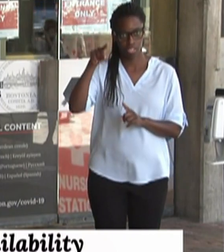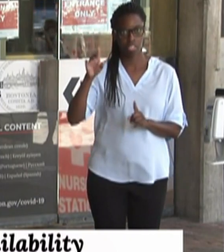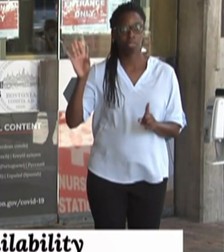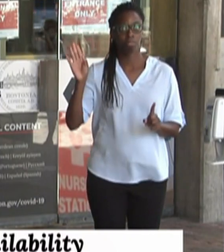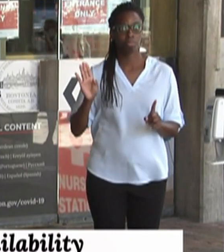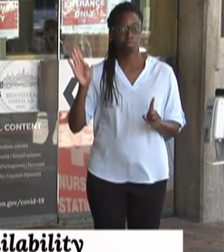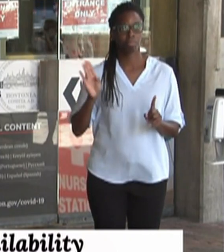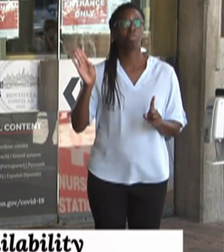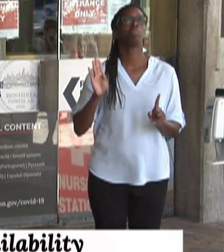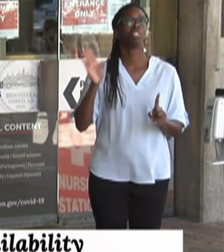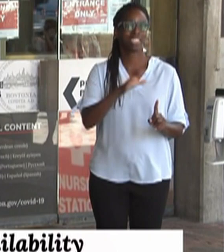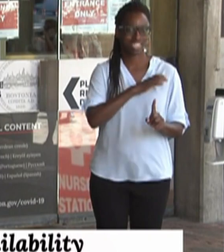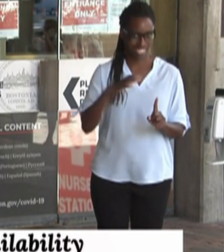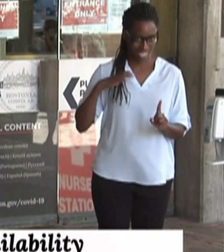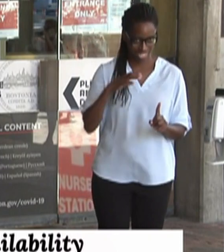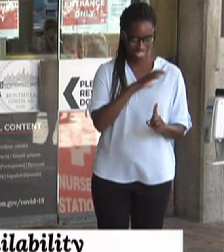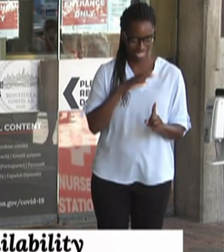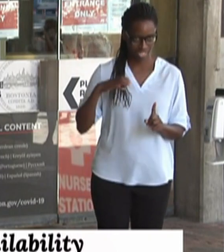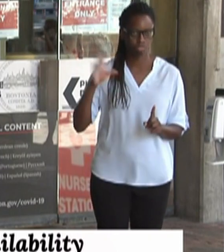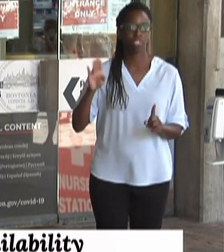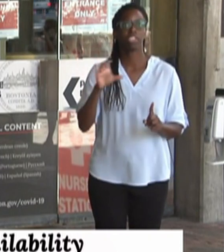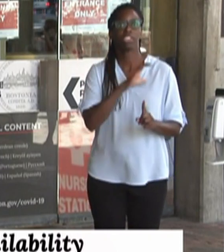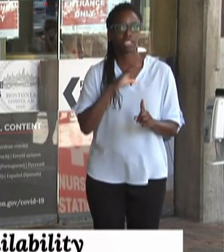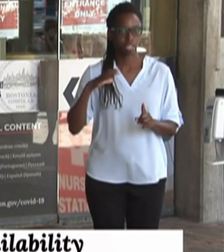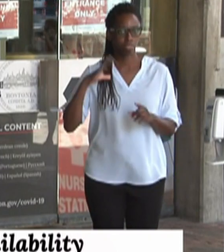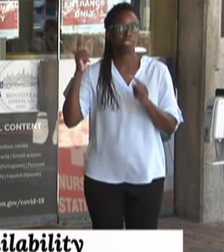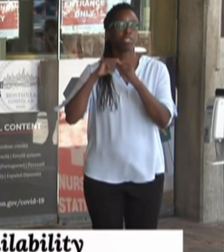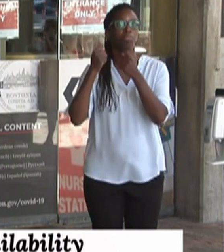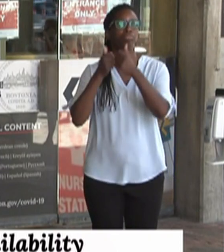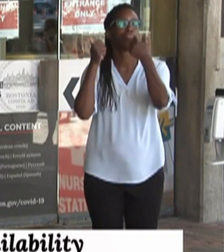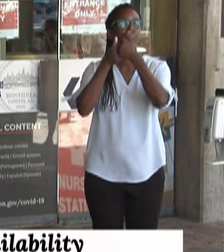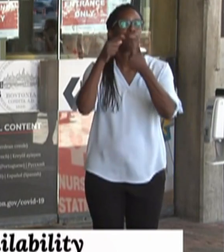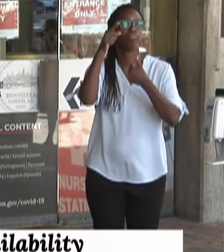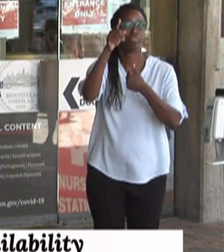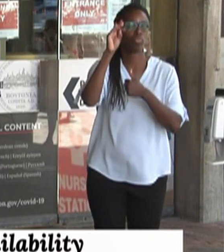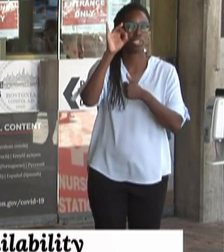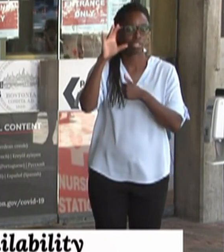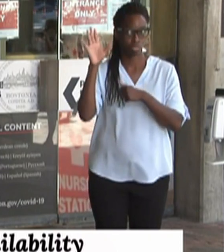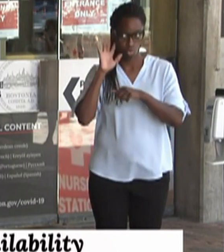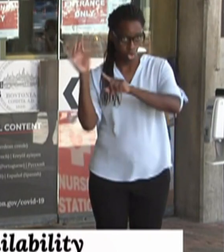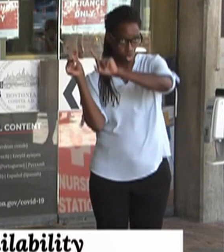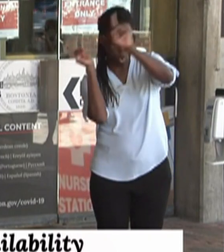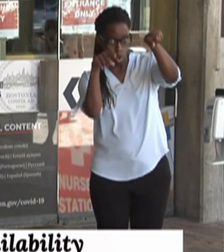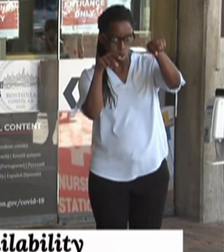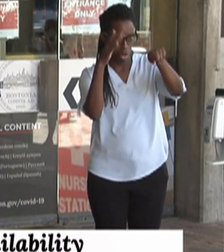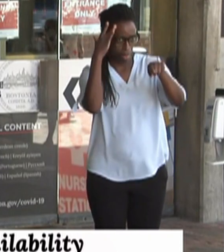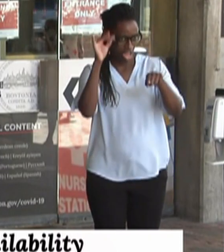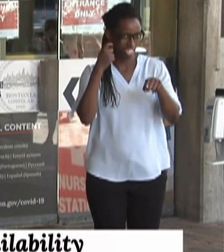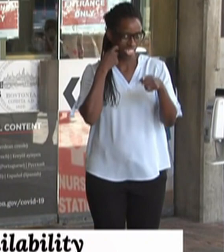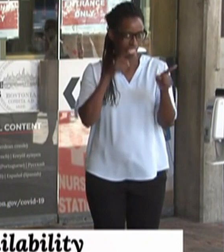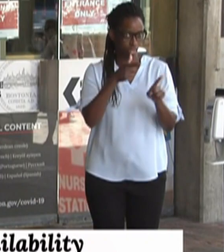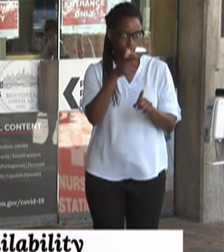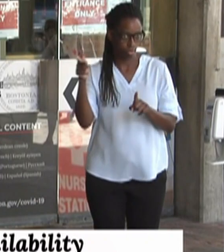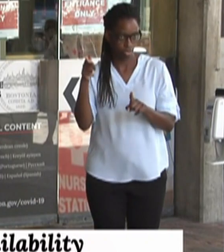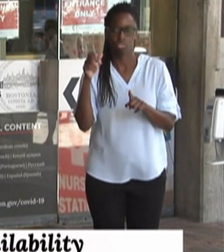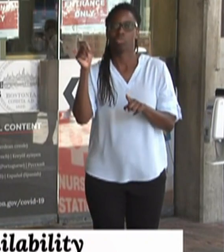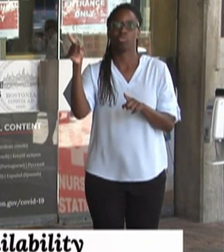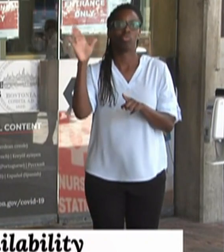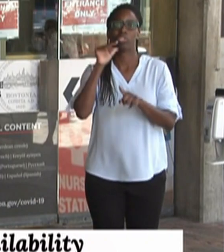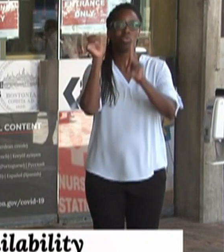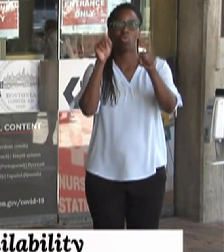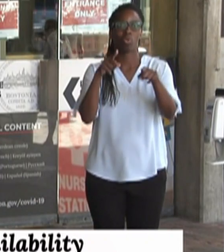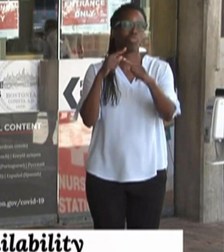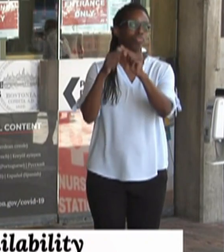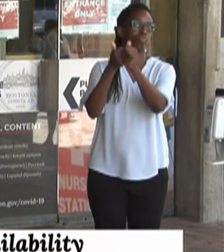last several months here now. I think some cities and states have risen up to the occasion and